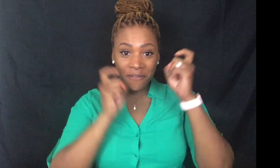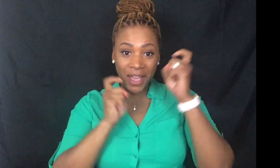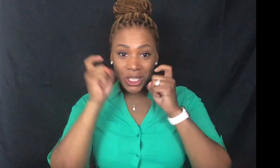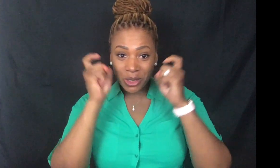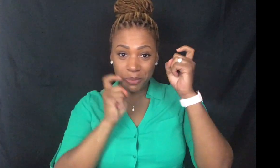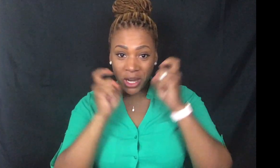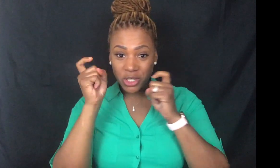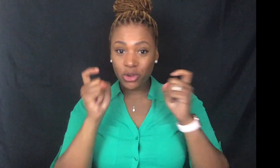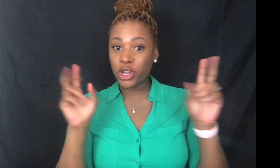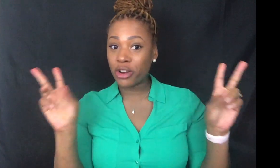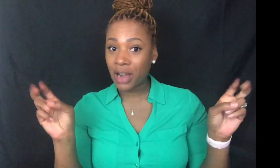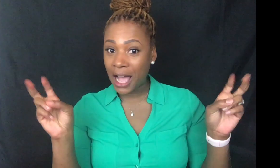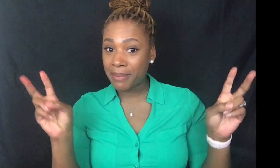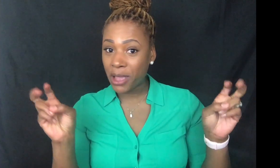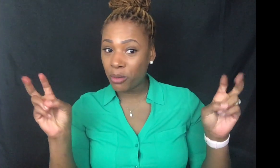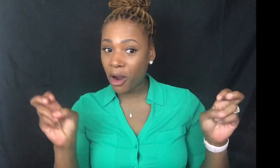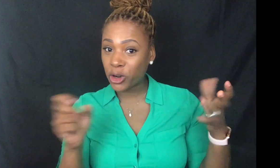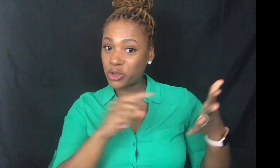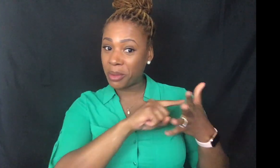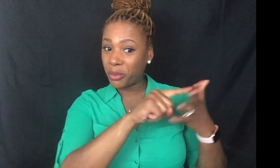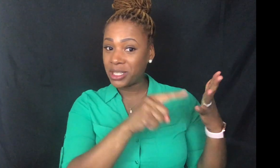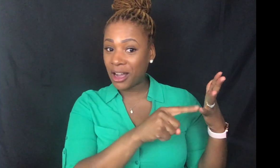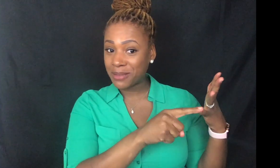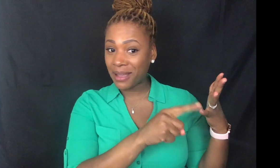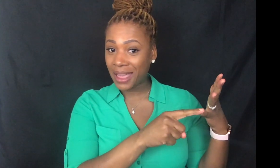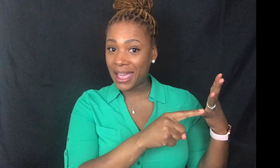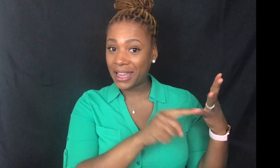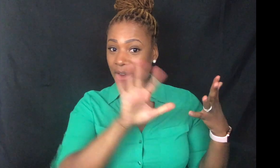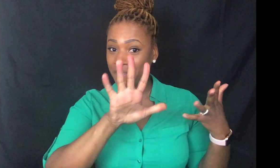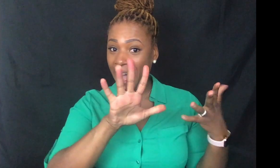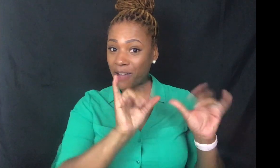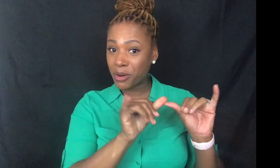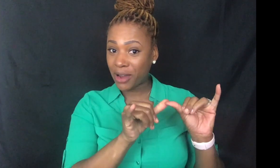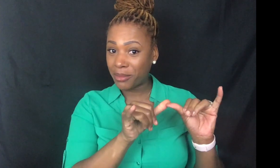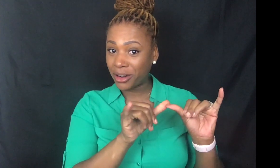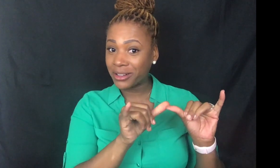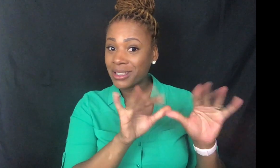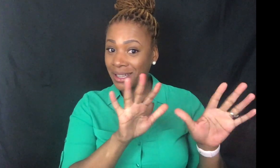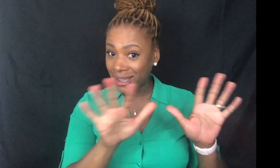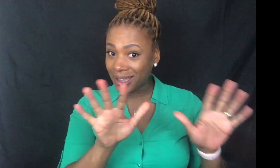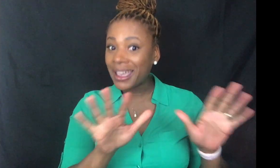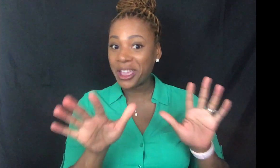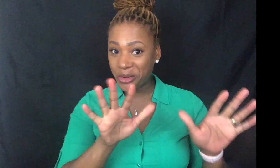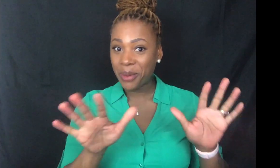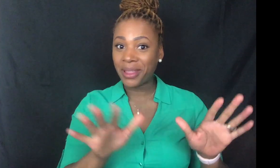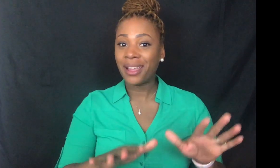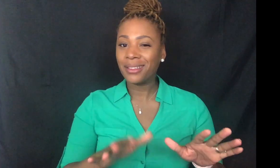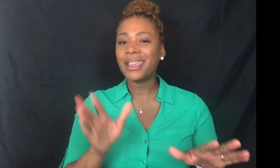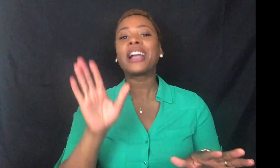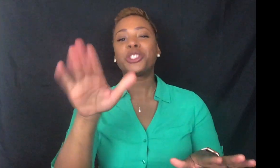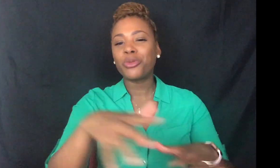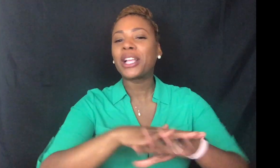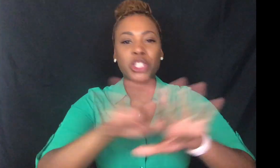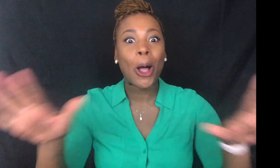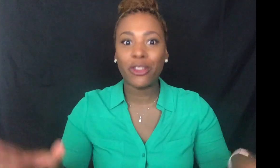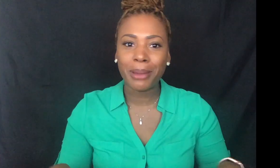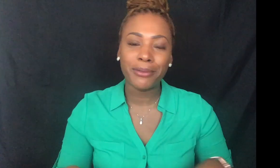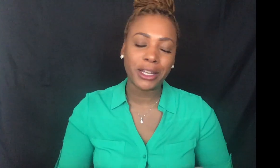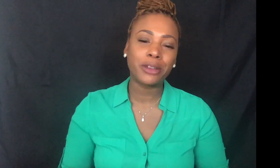facial expressions or your non-manual markers. Remember we talked about that in our five parameters? Yeah, you remember that. Yeah, because you've watched all of my videos. Sure